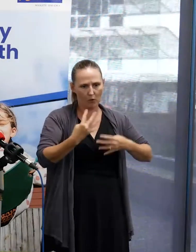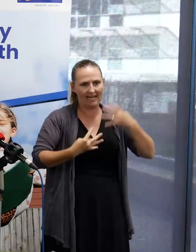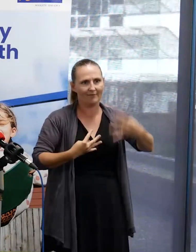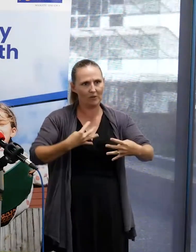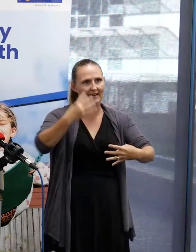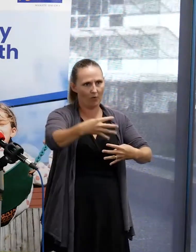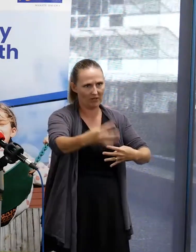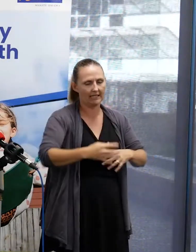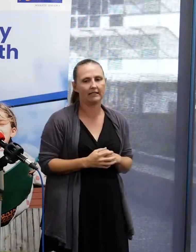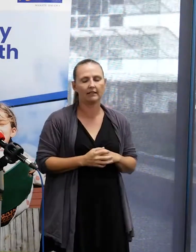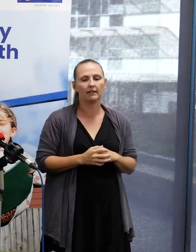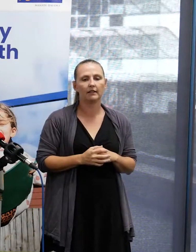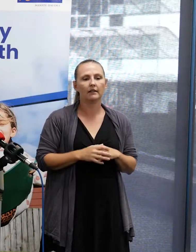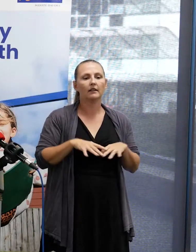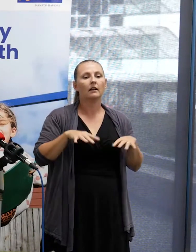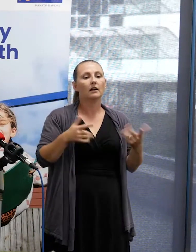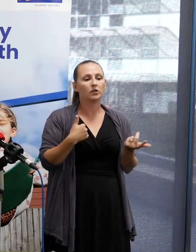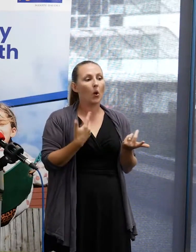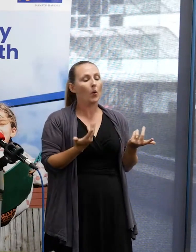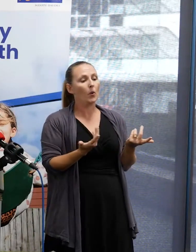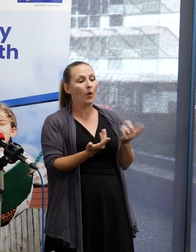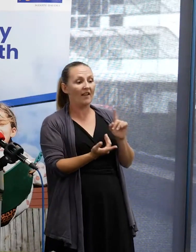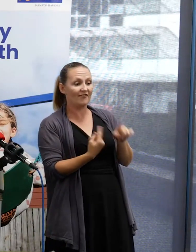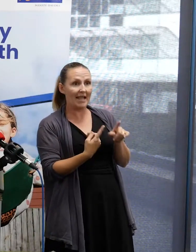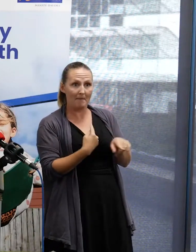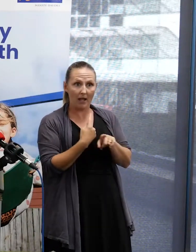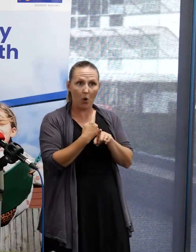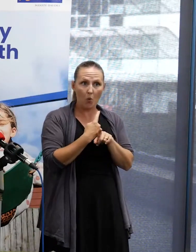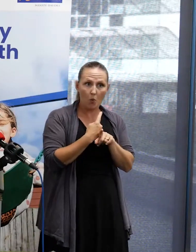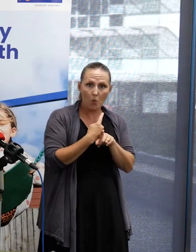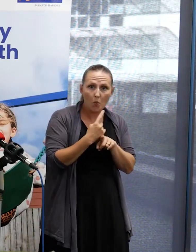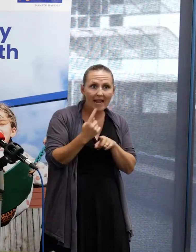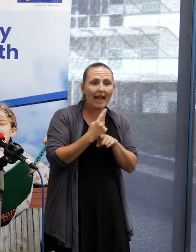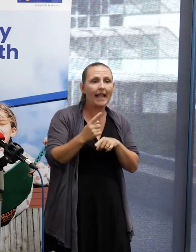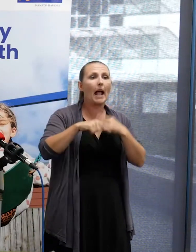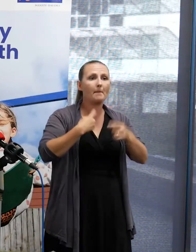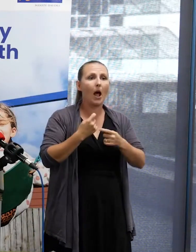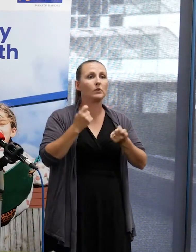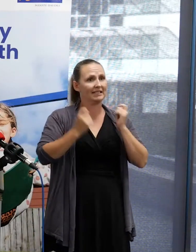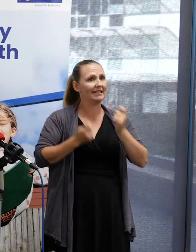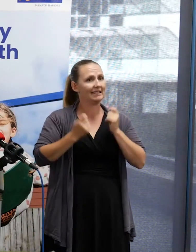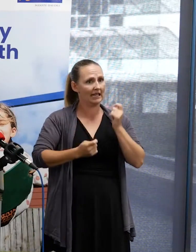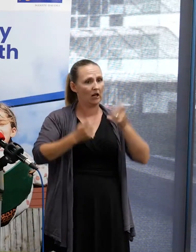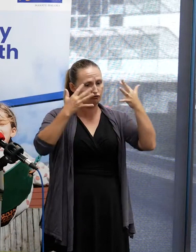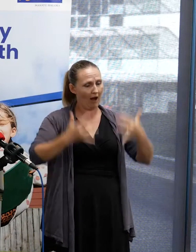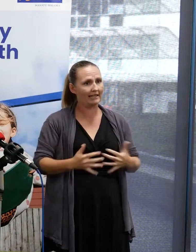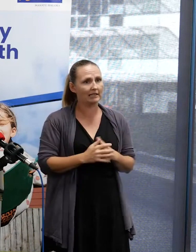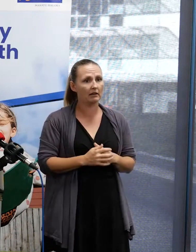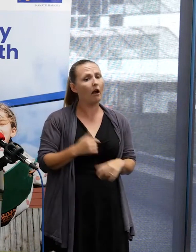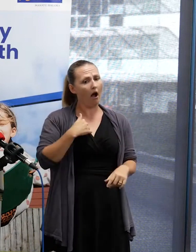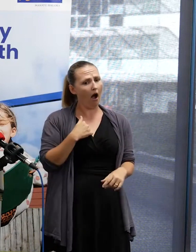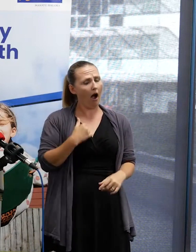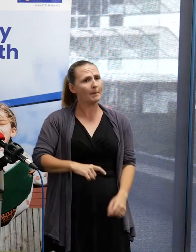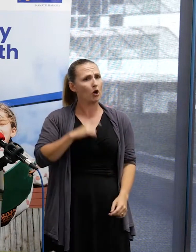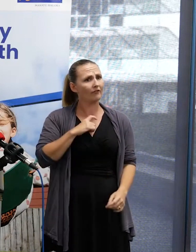the feedback weekly about the testing rate. And I'm confident that the testing is occurring at a